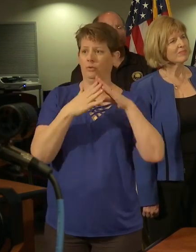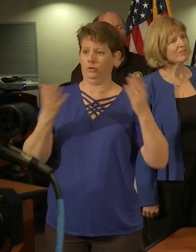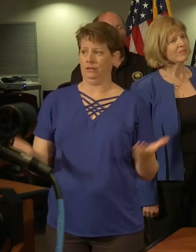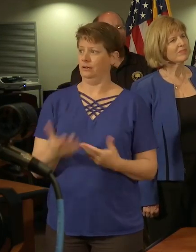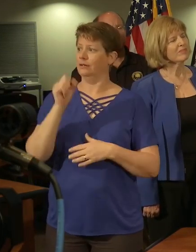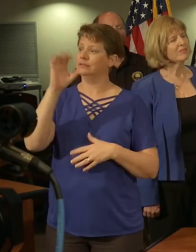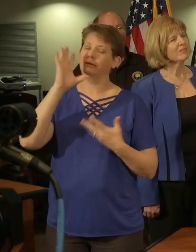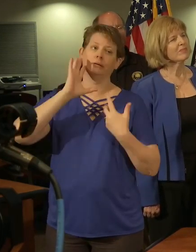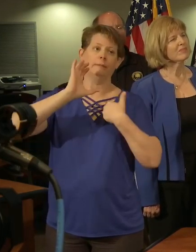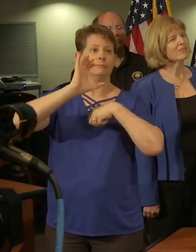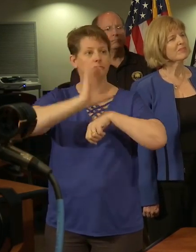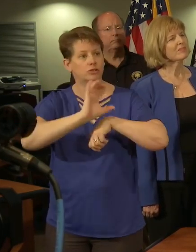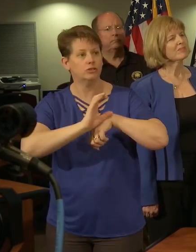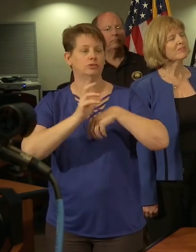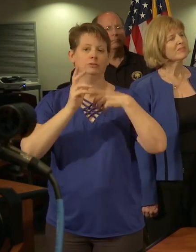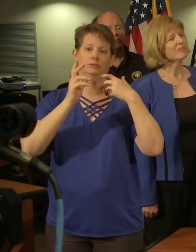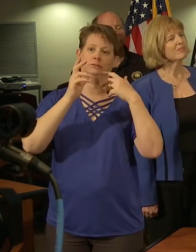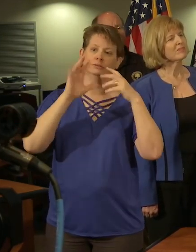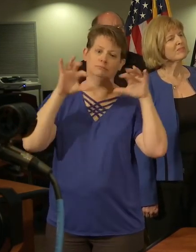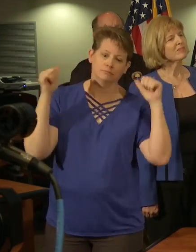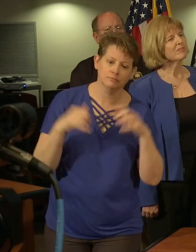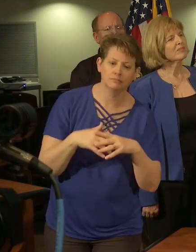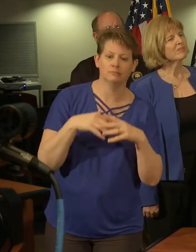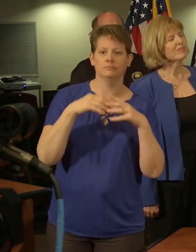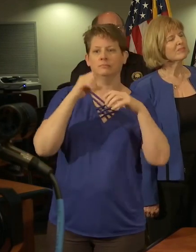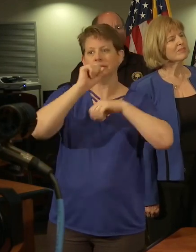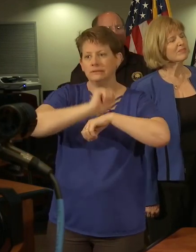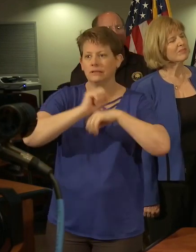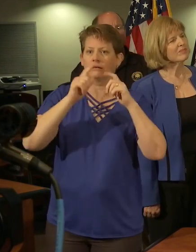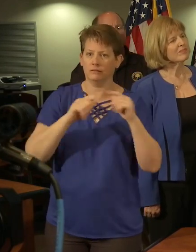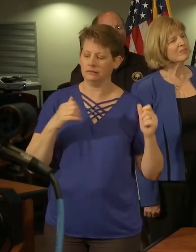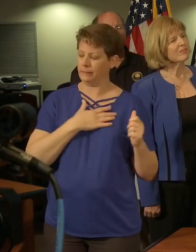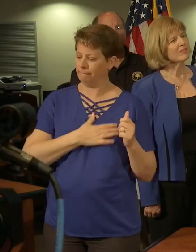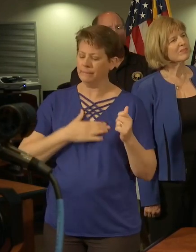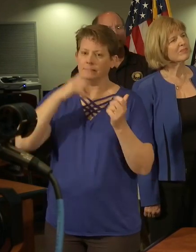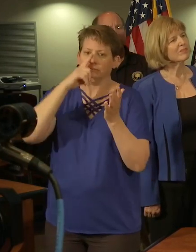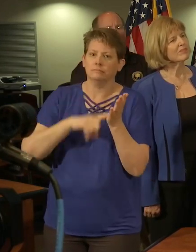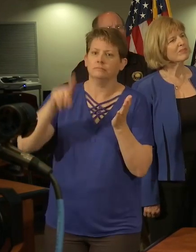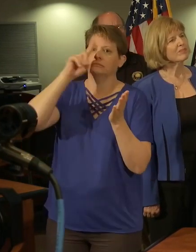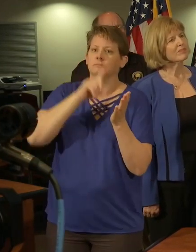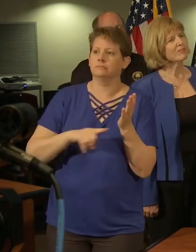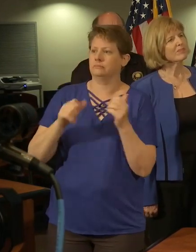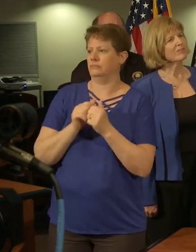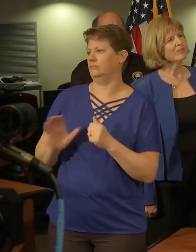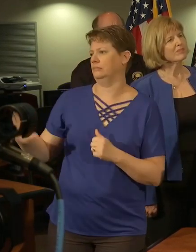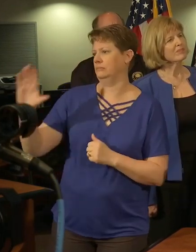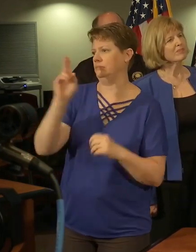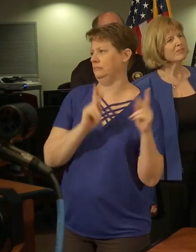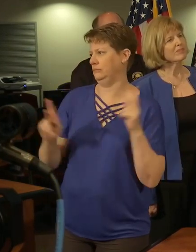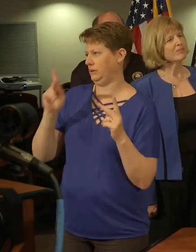our churches, parishes, synagogues, periodically check in on your members,